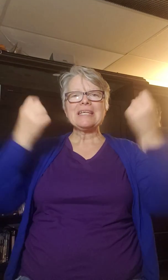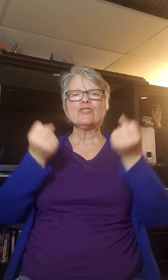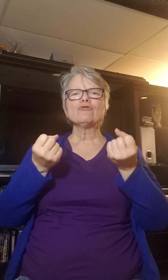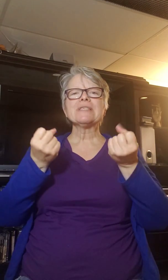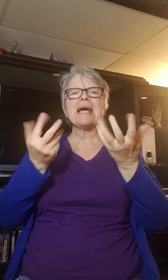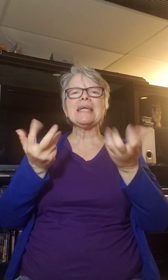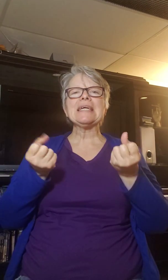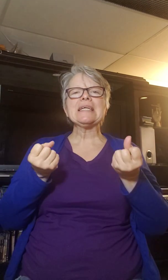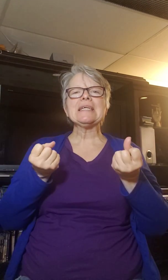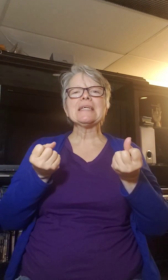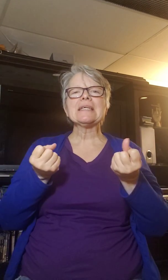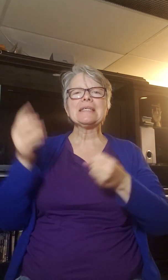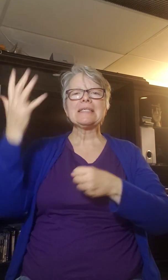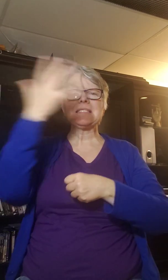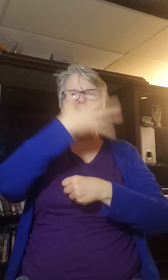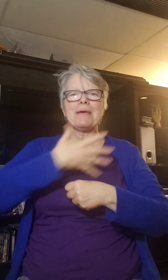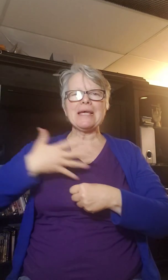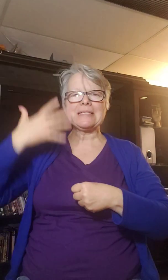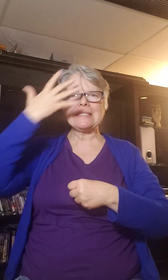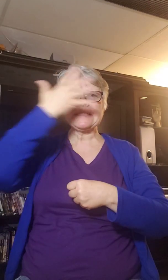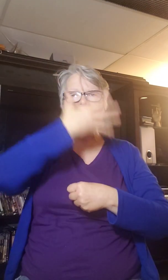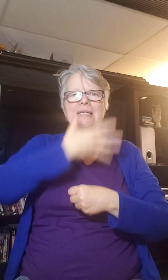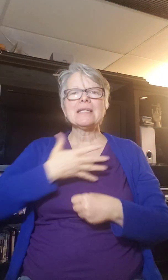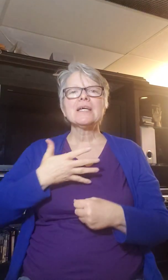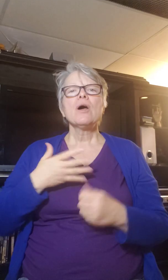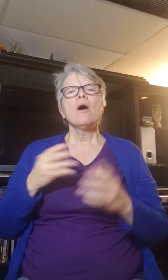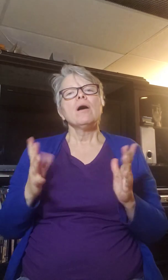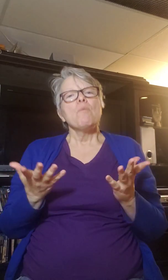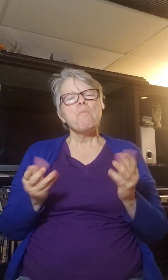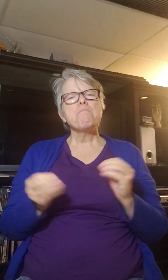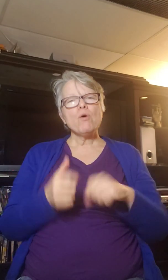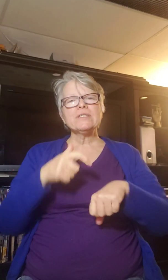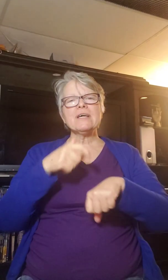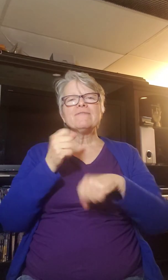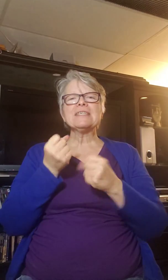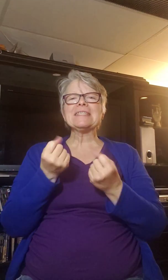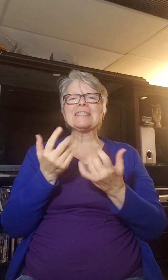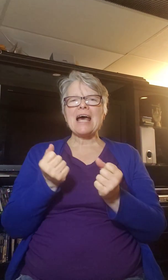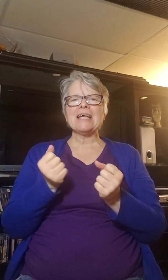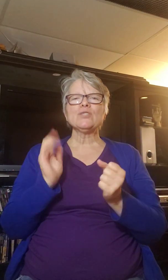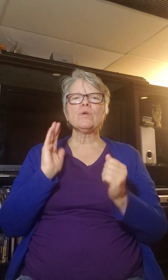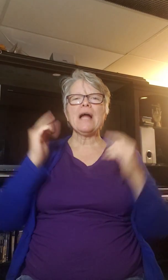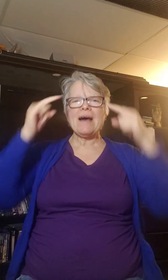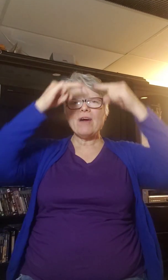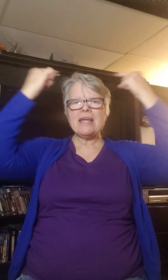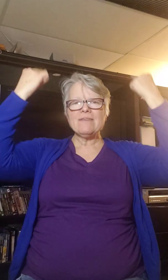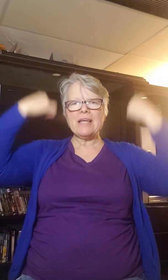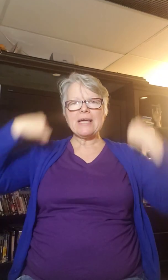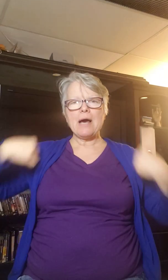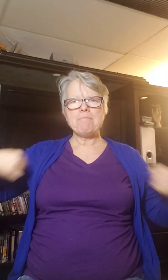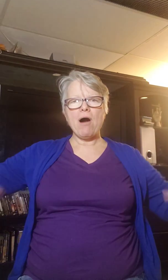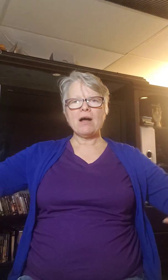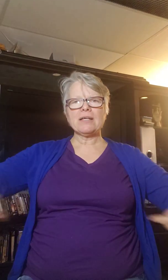your signing space. Most of the signs will have kind of like a